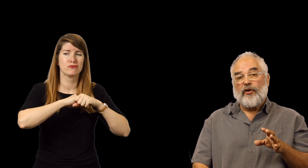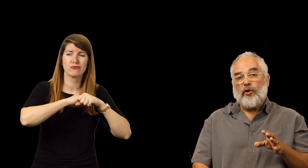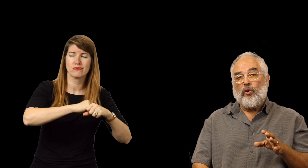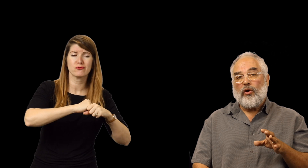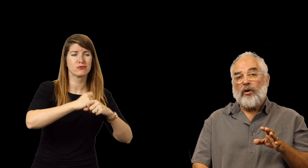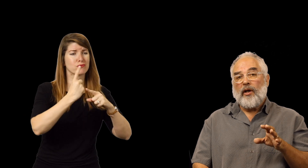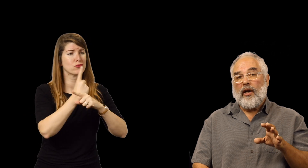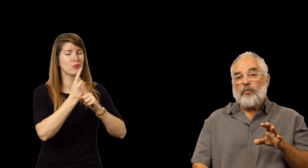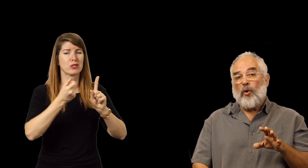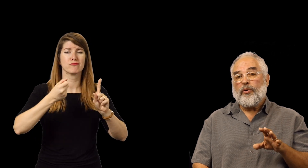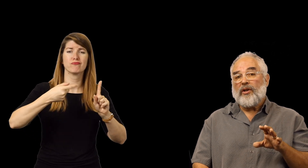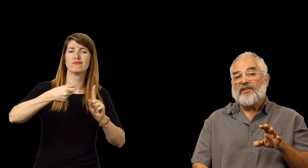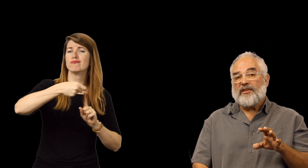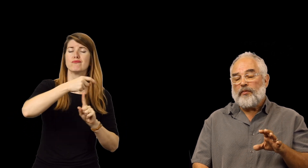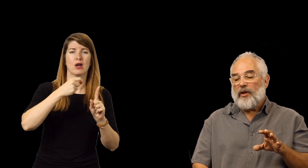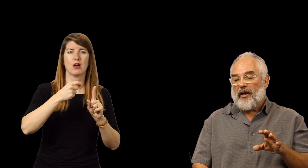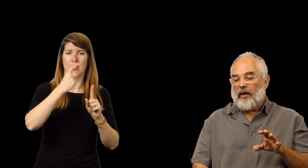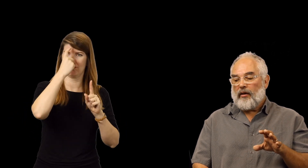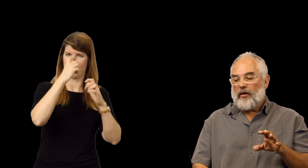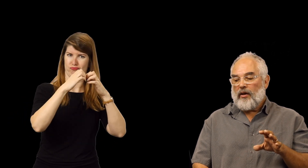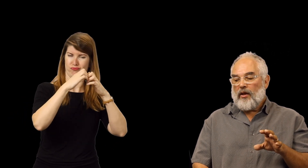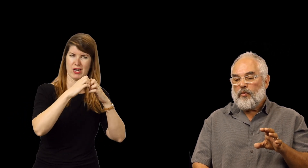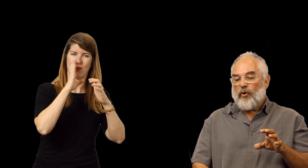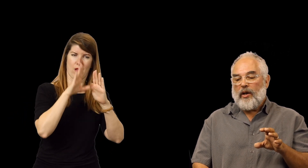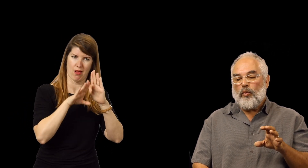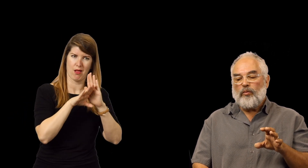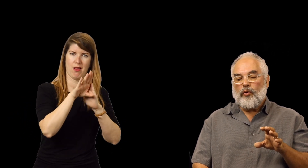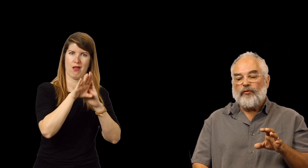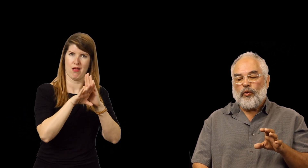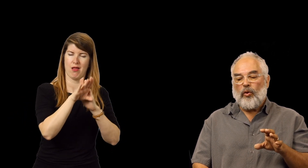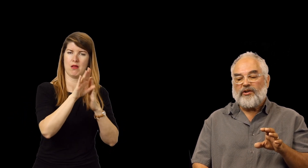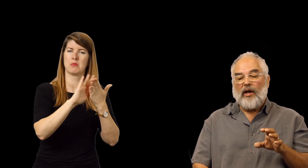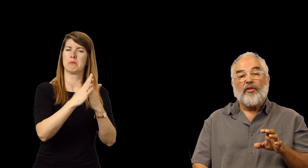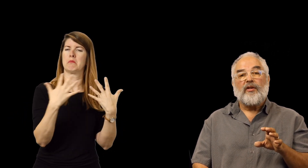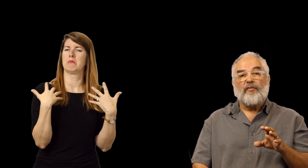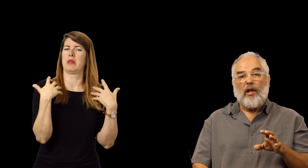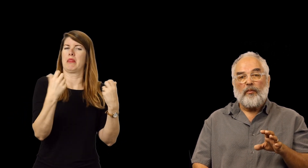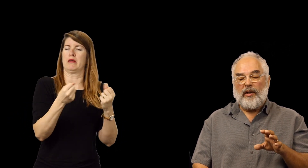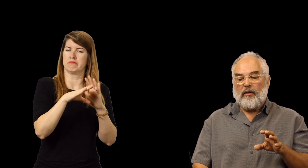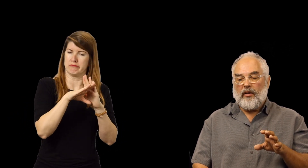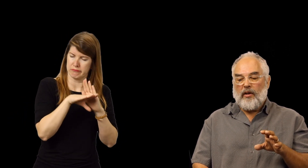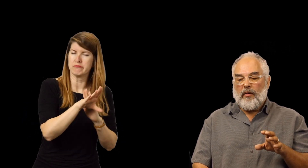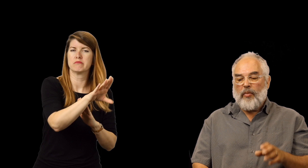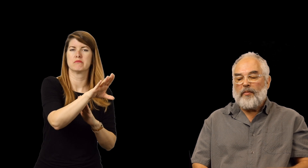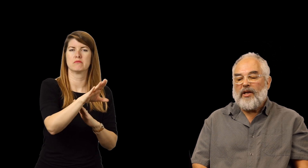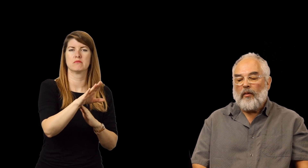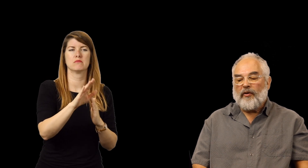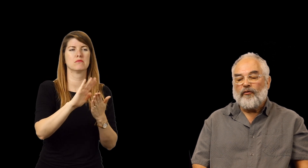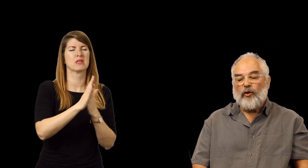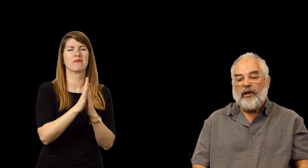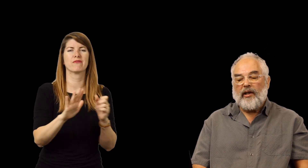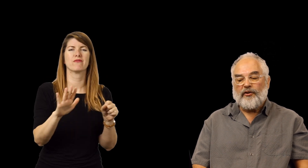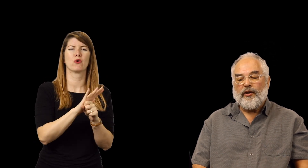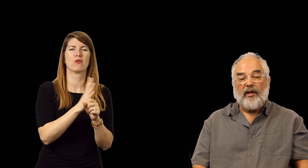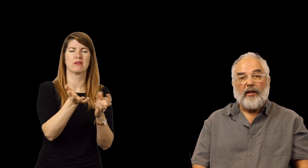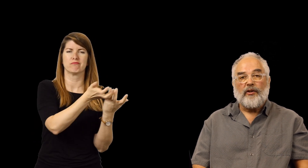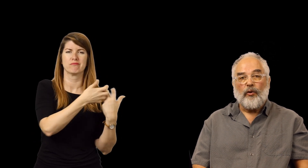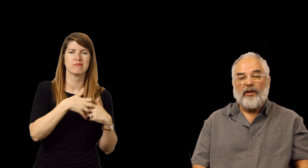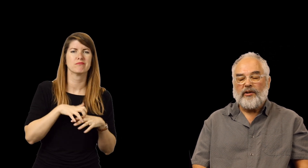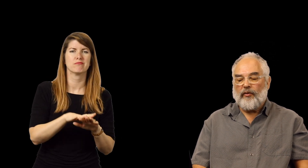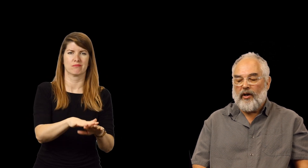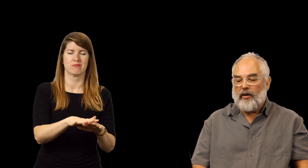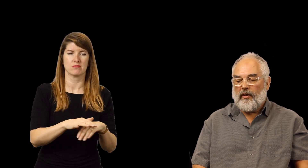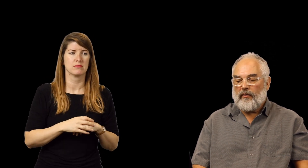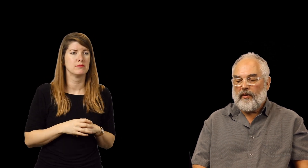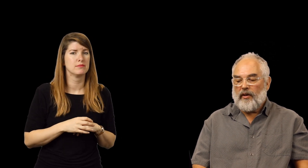safe, secure, and appropriately stimulating, the brain will move towards healthy development by becoming fully interconnected